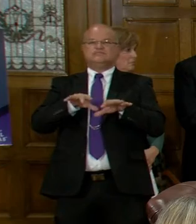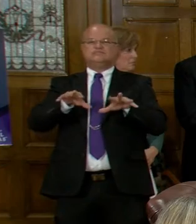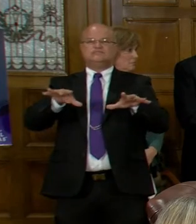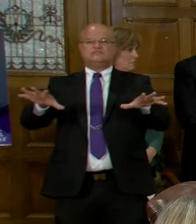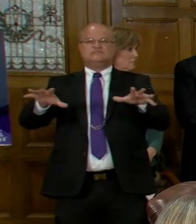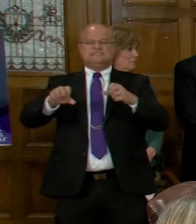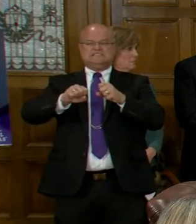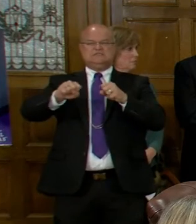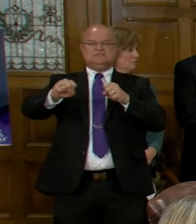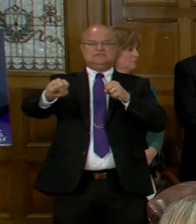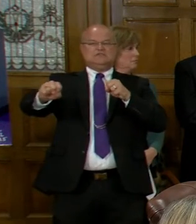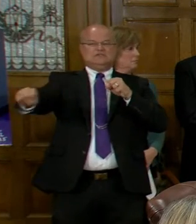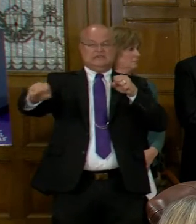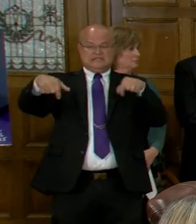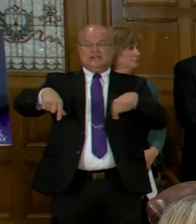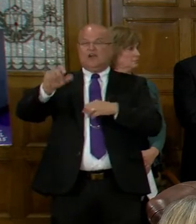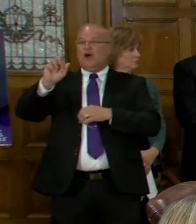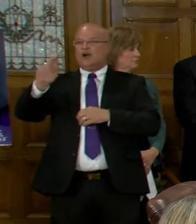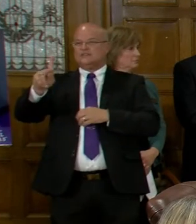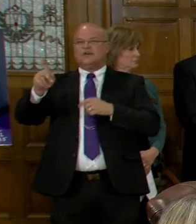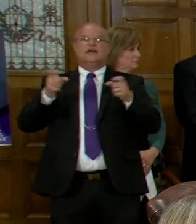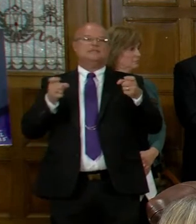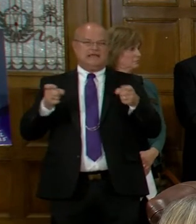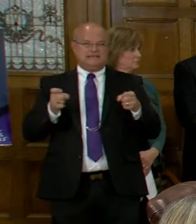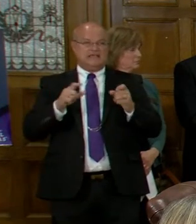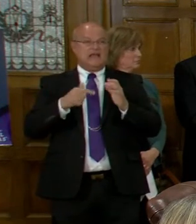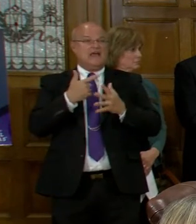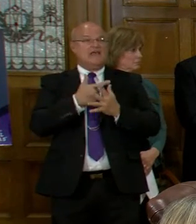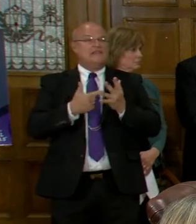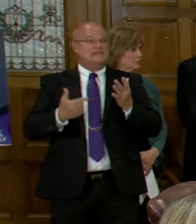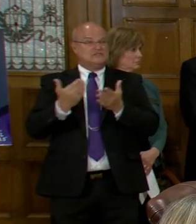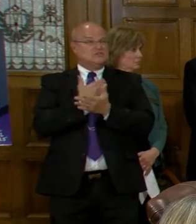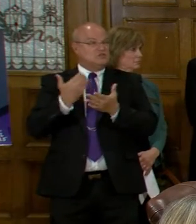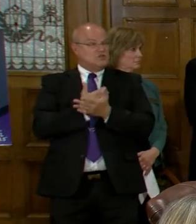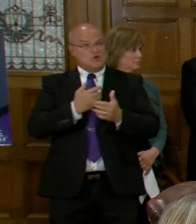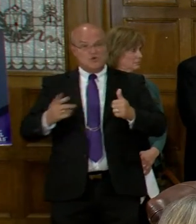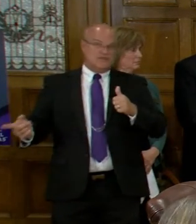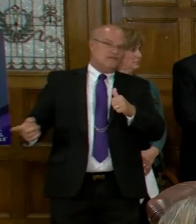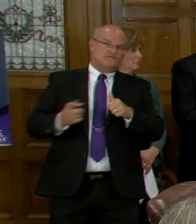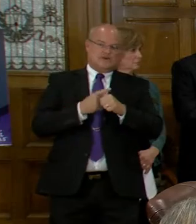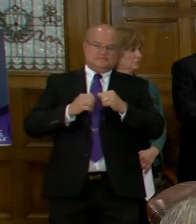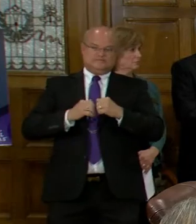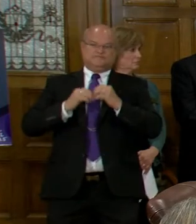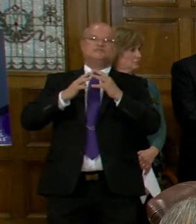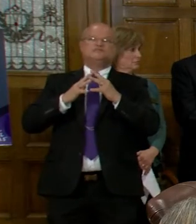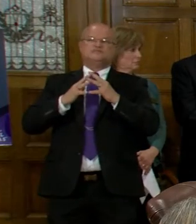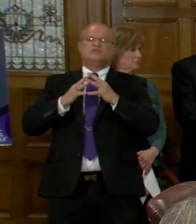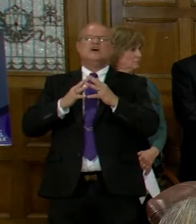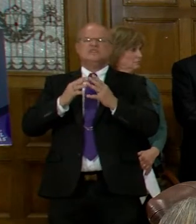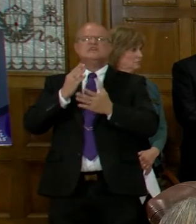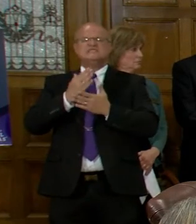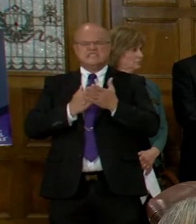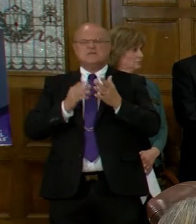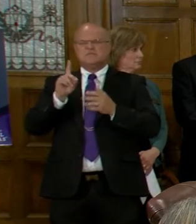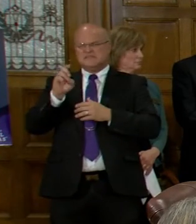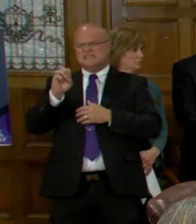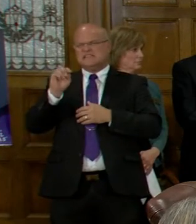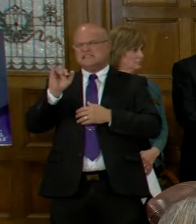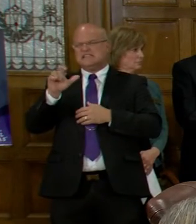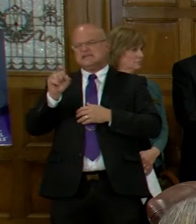far we can stretch that in Arkansas and manage that. This is new. It's a first of its kind. We'll have to work through some of those details.